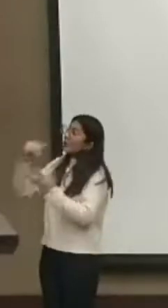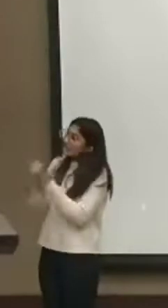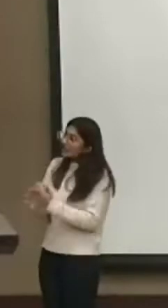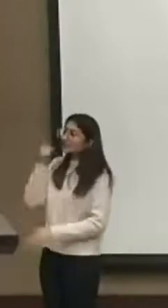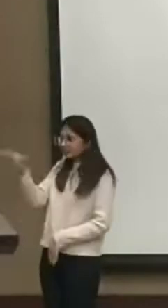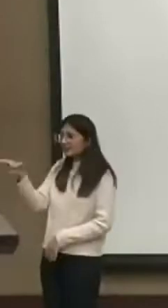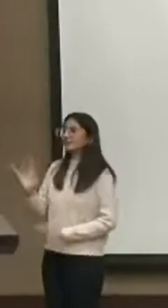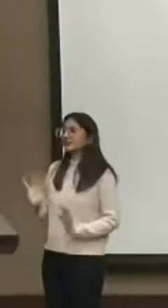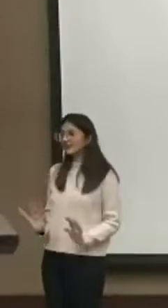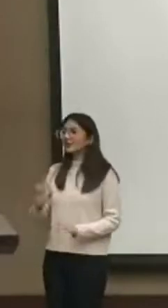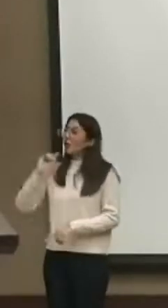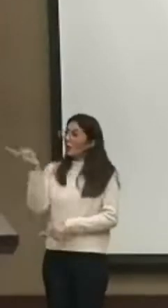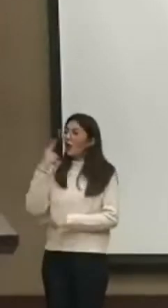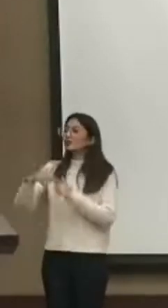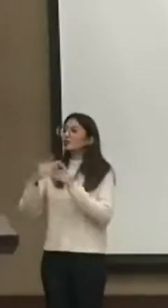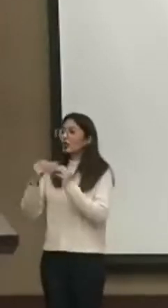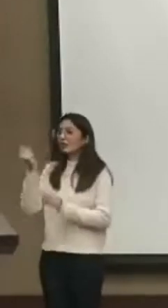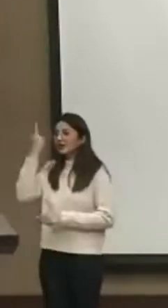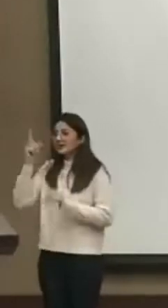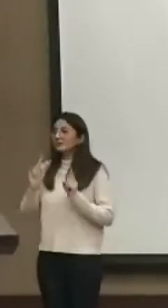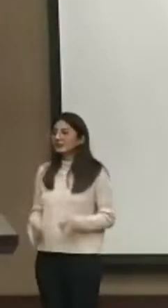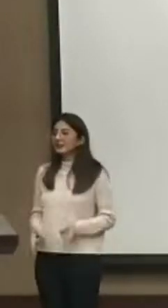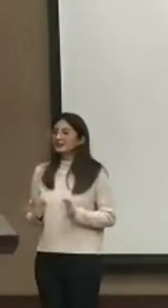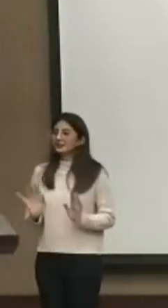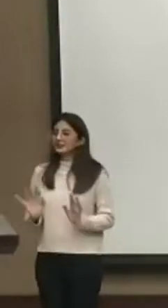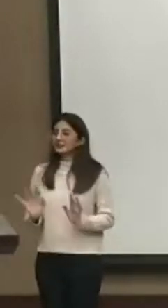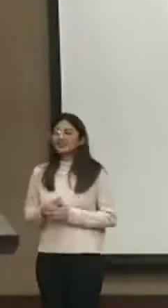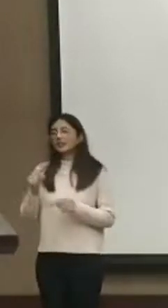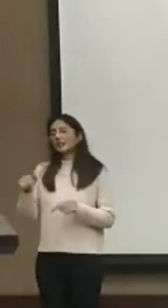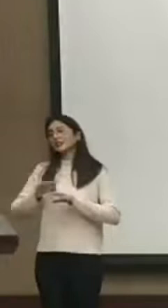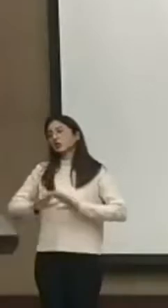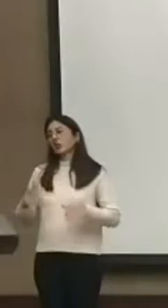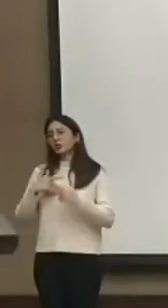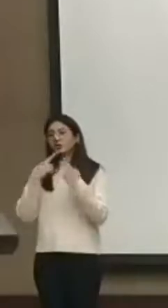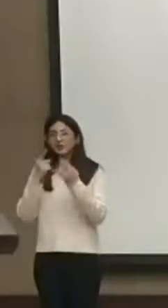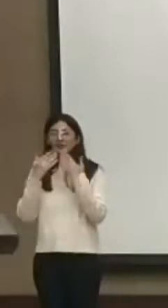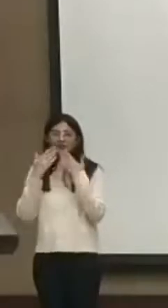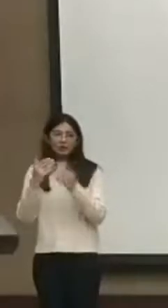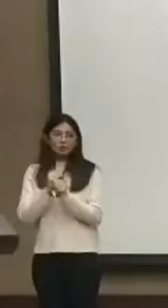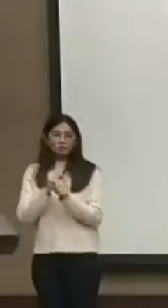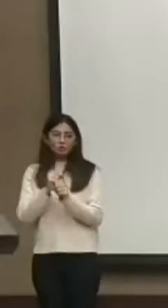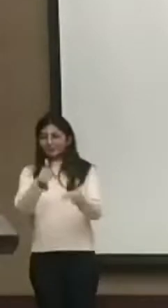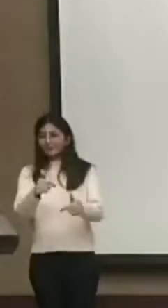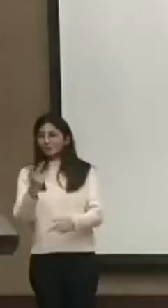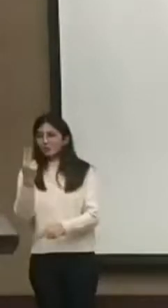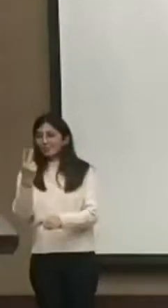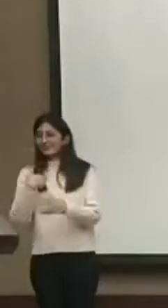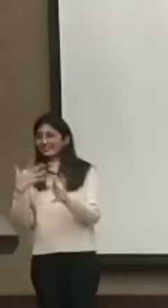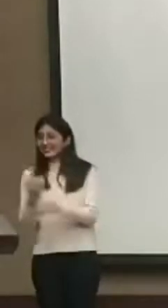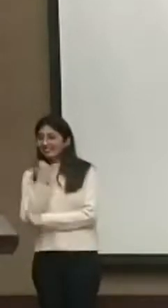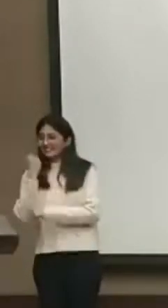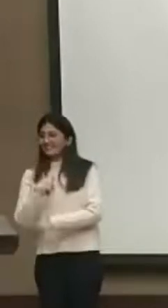moral obligation to understand about disability. That's all I want to say. Thank you, George. I give you back 2 minutes.